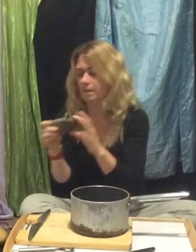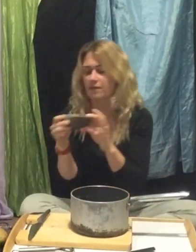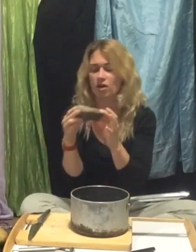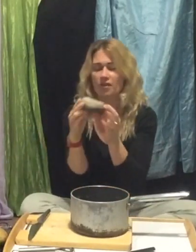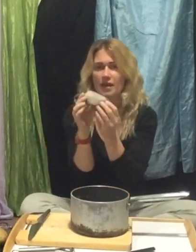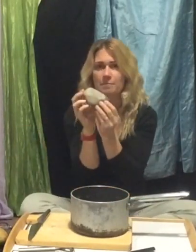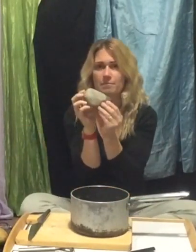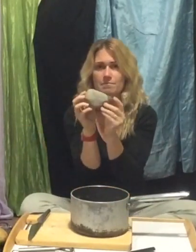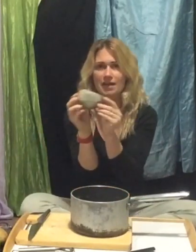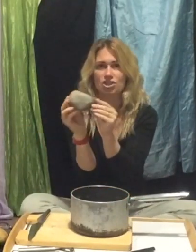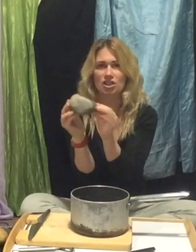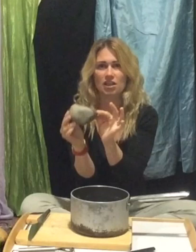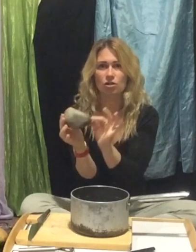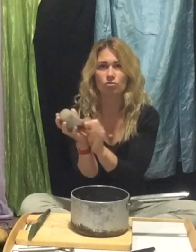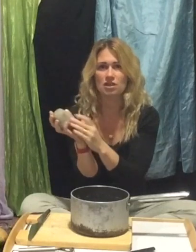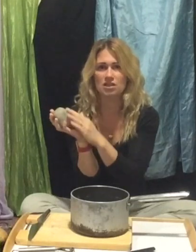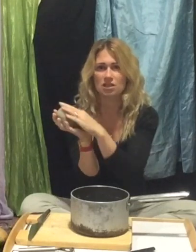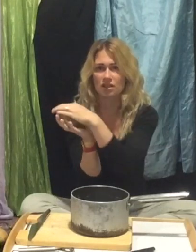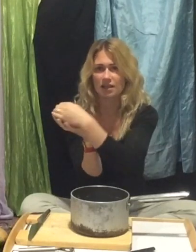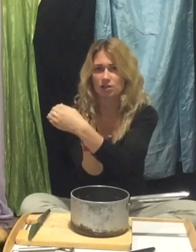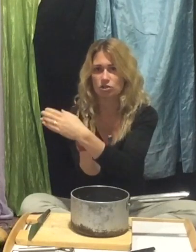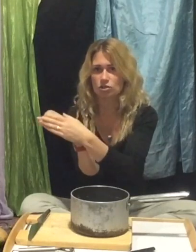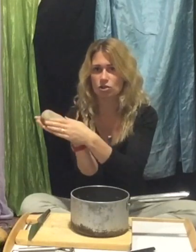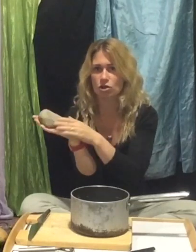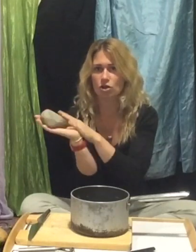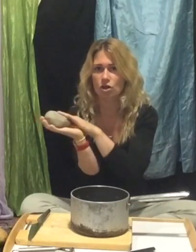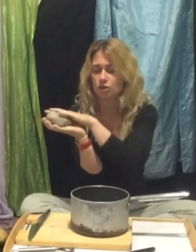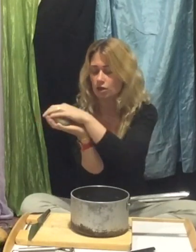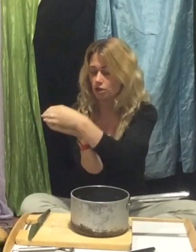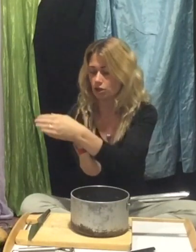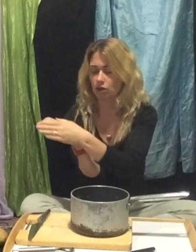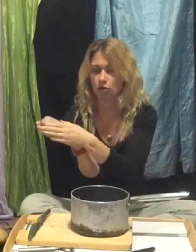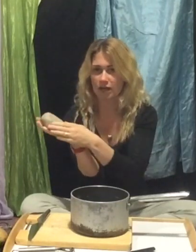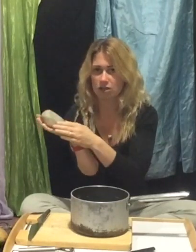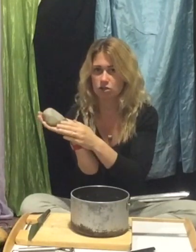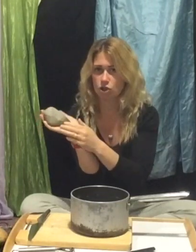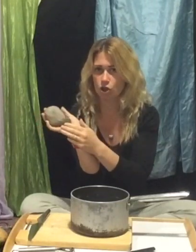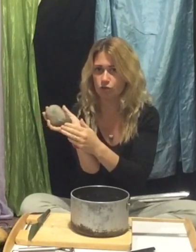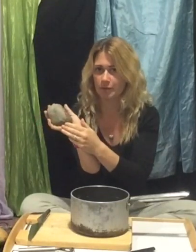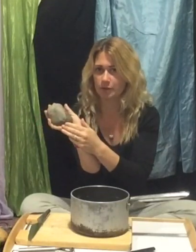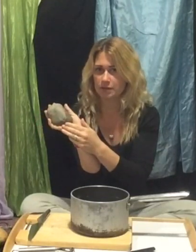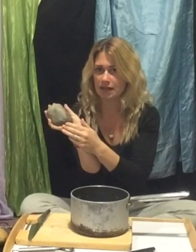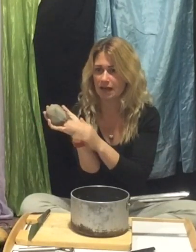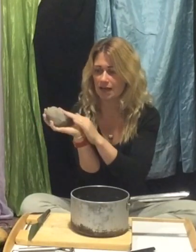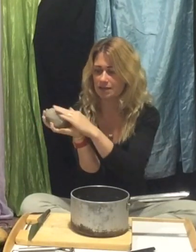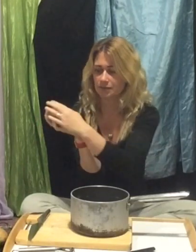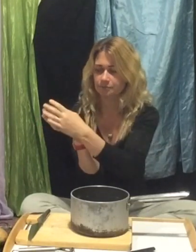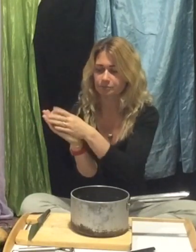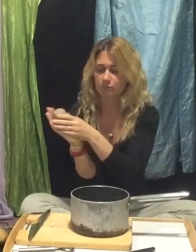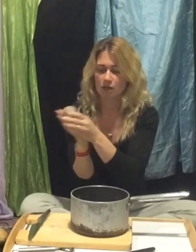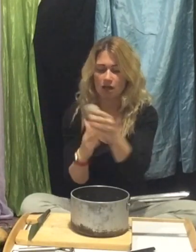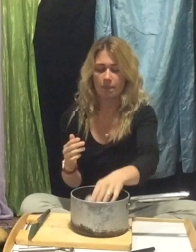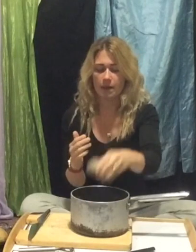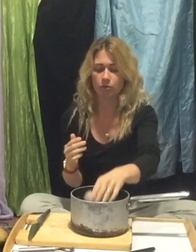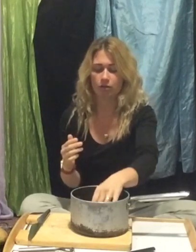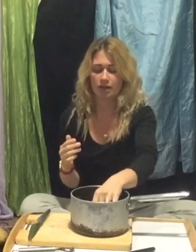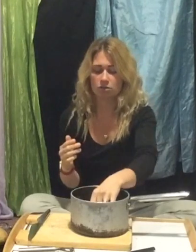They've got their magic ingredient, their stone. You could go and get a stone from outside. And they put their